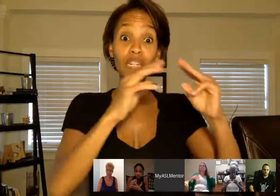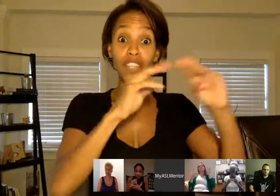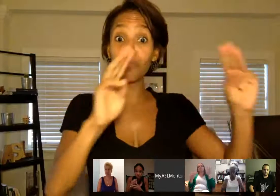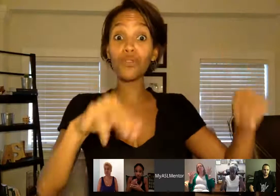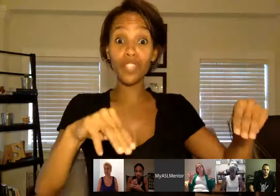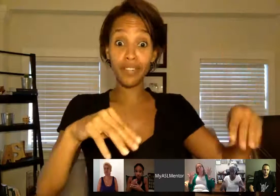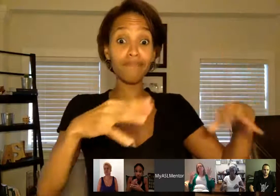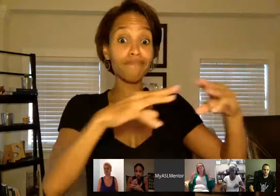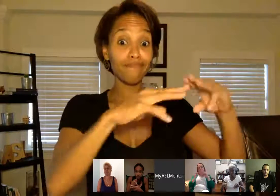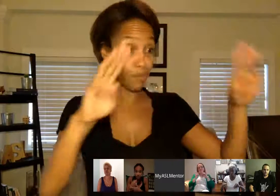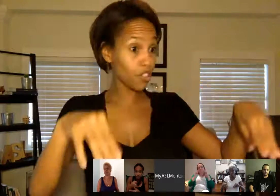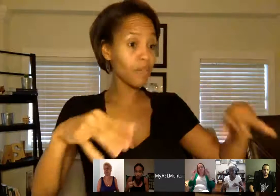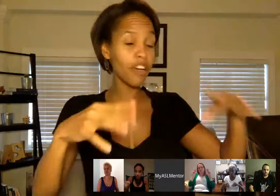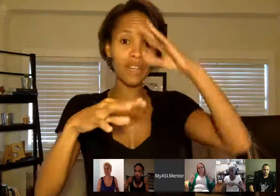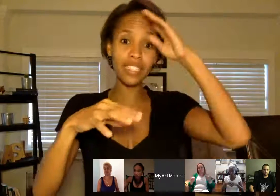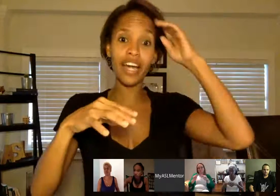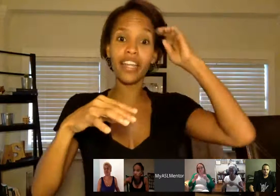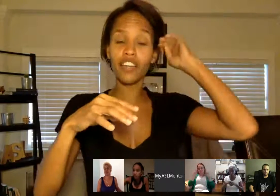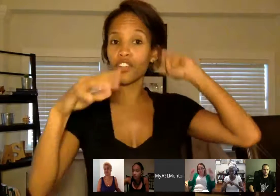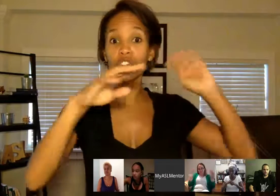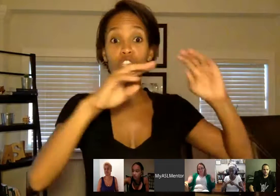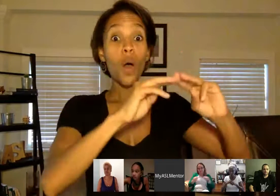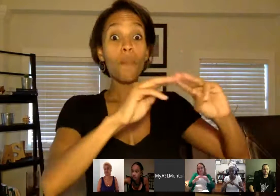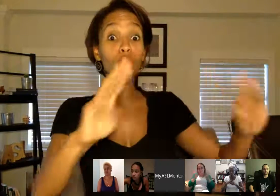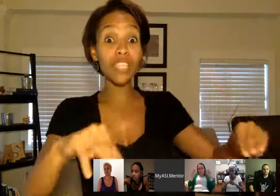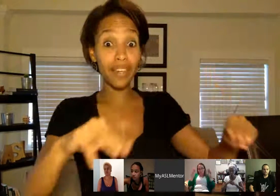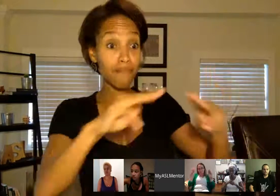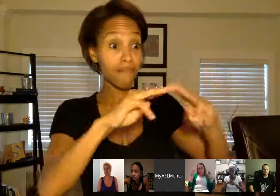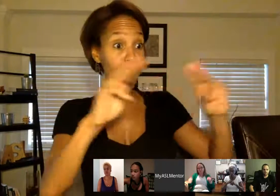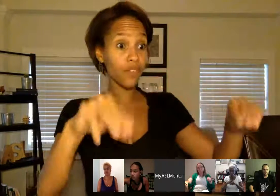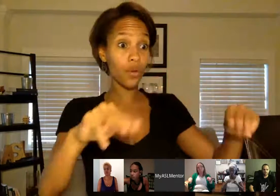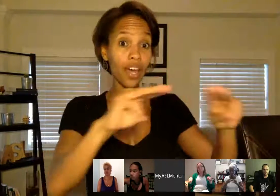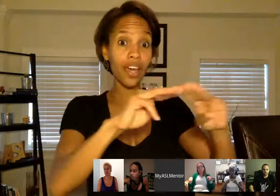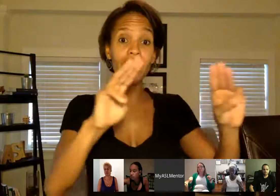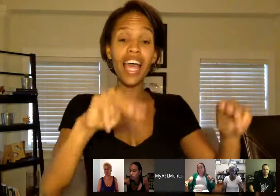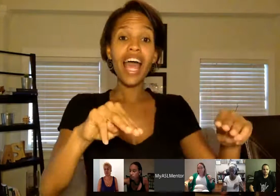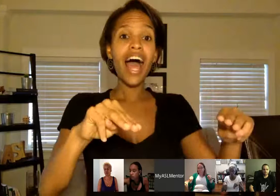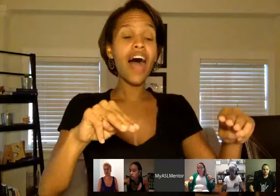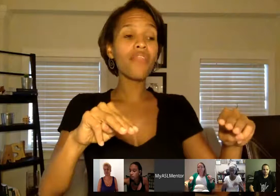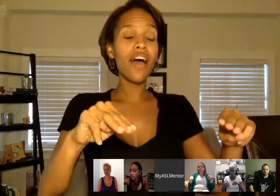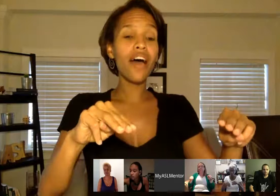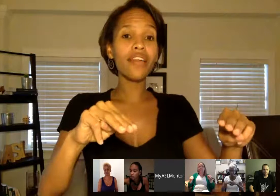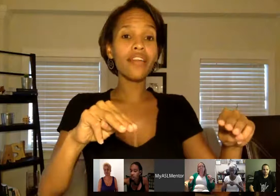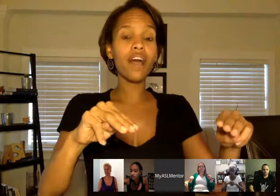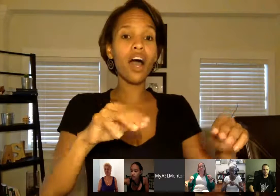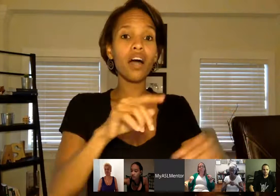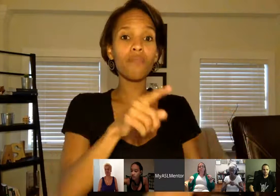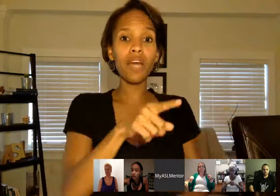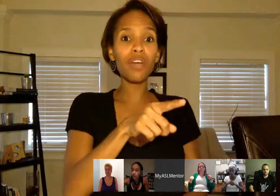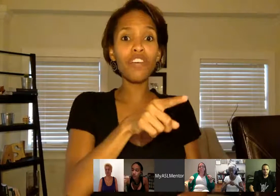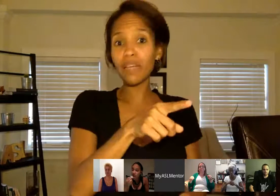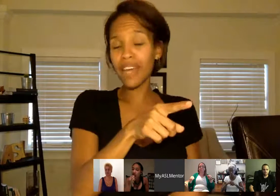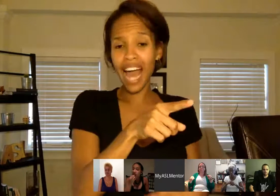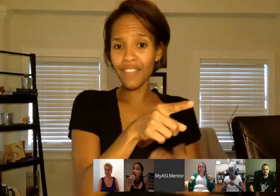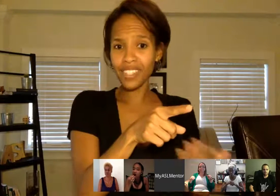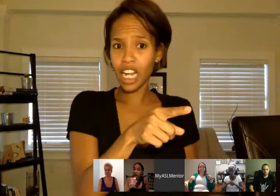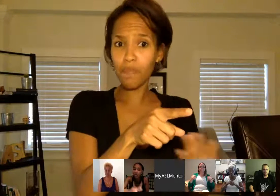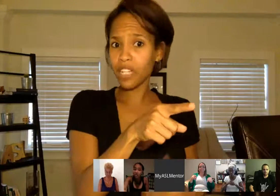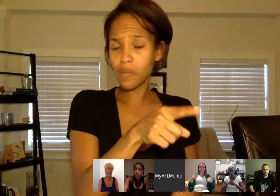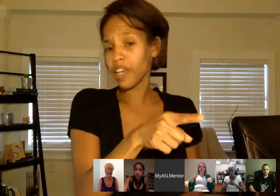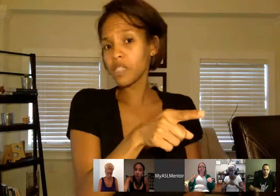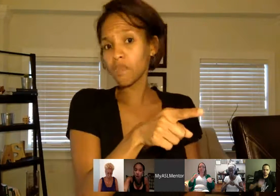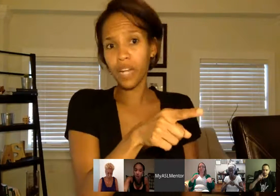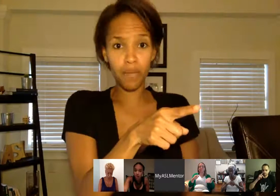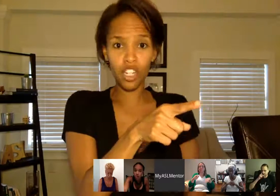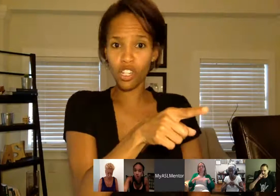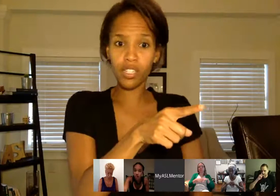Yep, we're talking about the museum. The museum, everybody's signing it first. Museum, okay? And then, and we already may have it set up